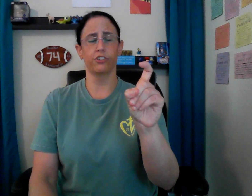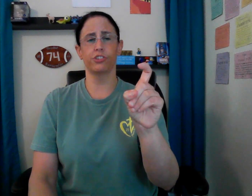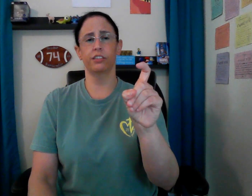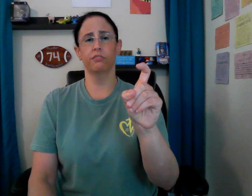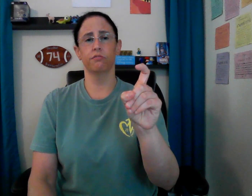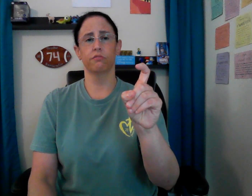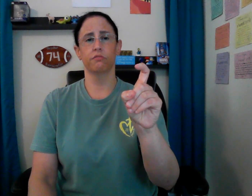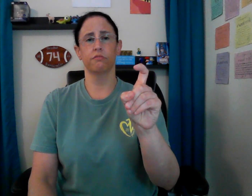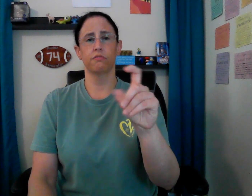100,